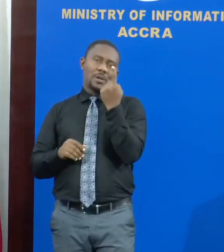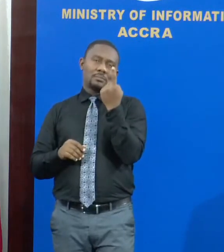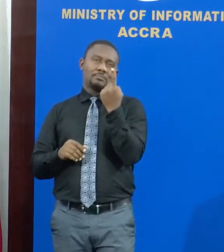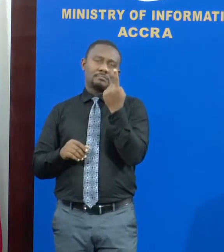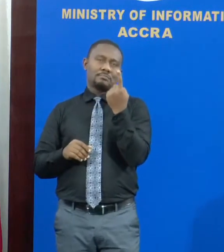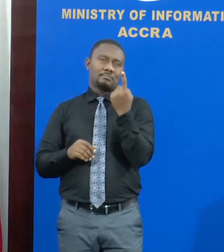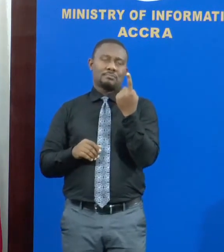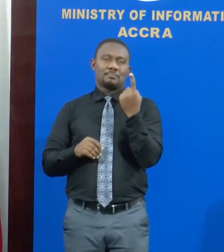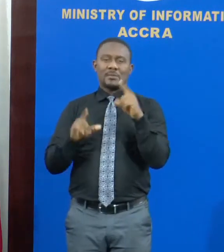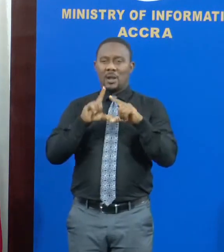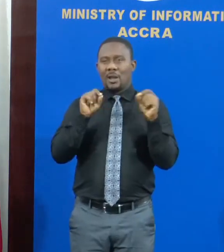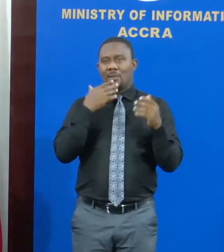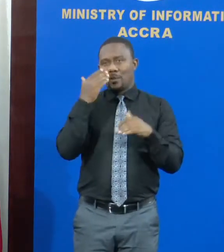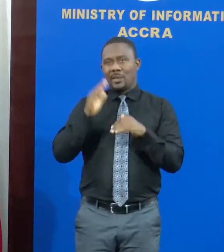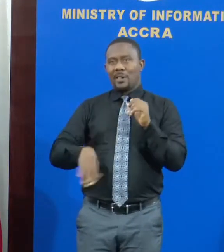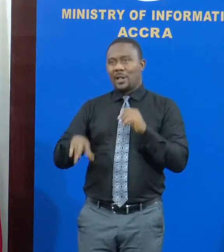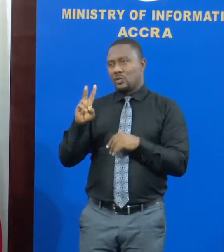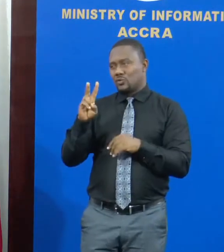of two.